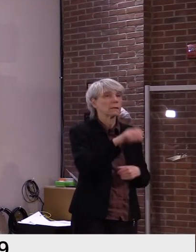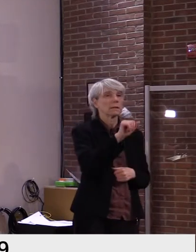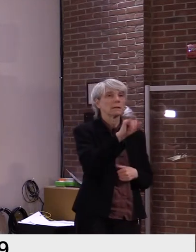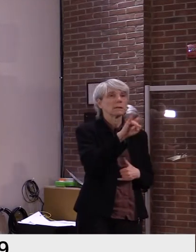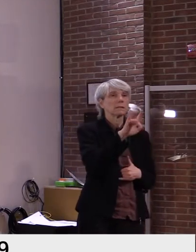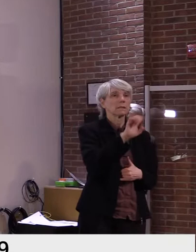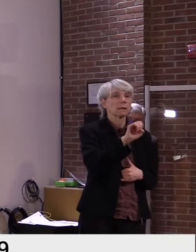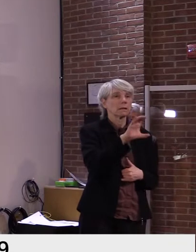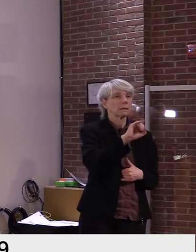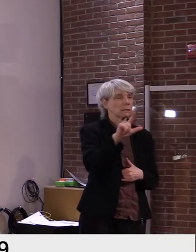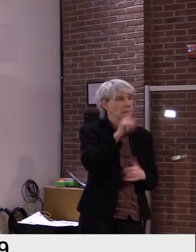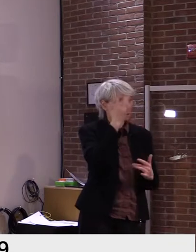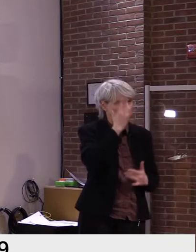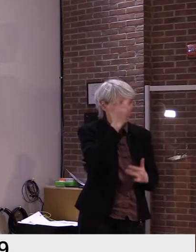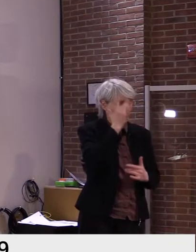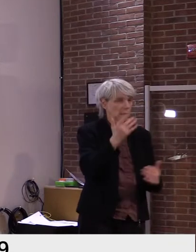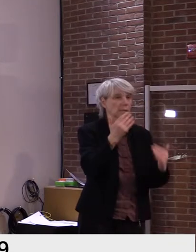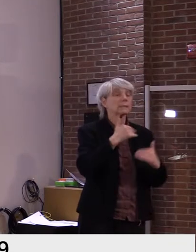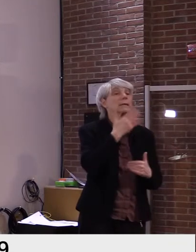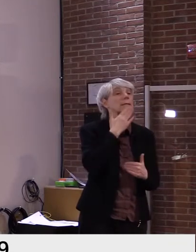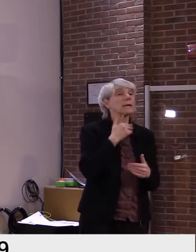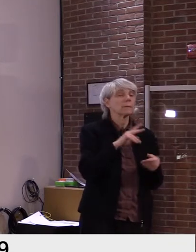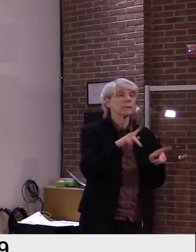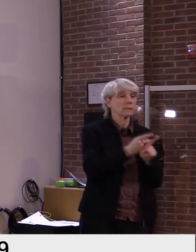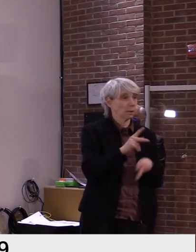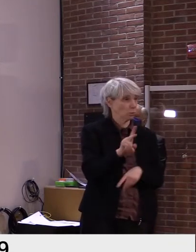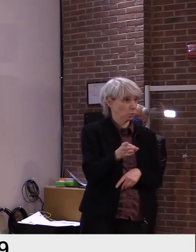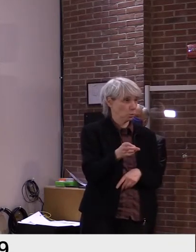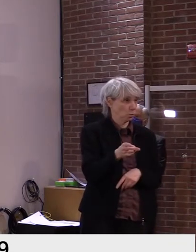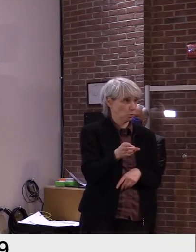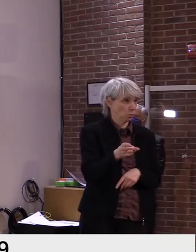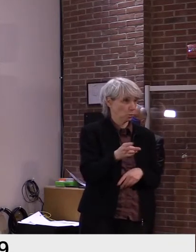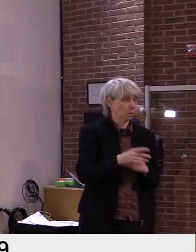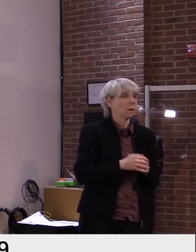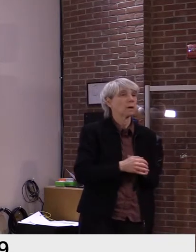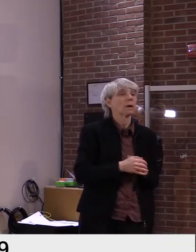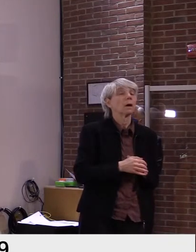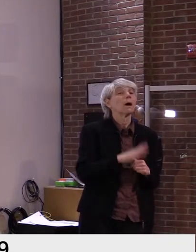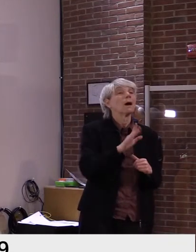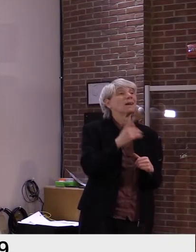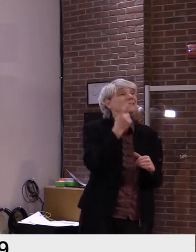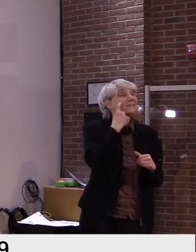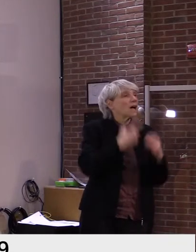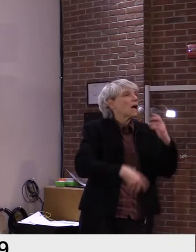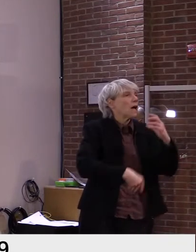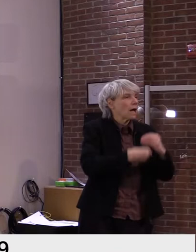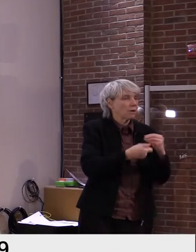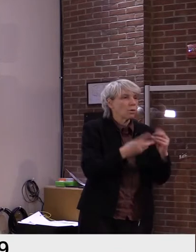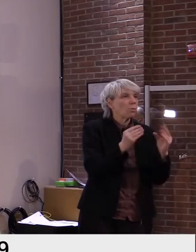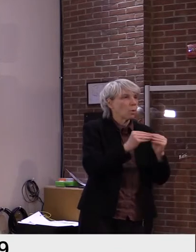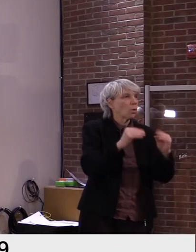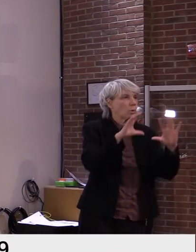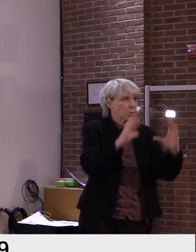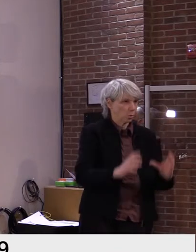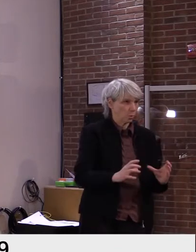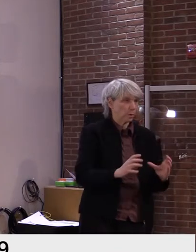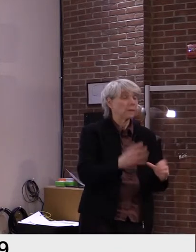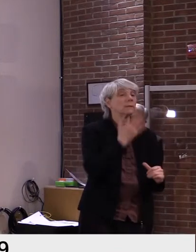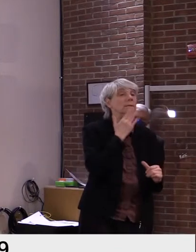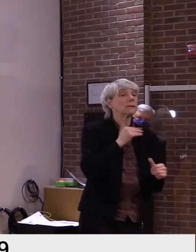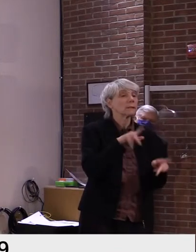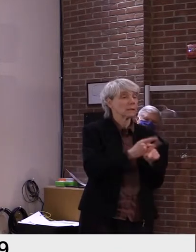disease. Type 2 diabetes. The newest additions are type 1